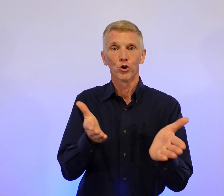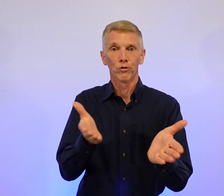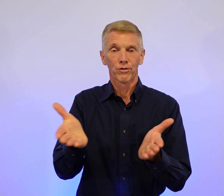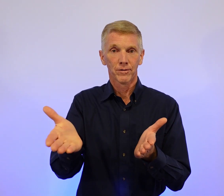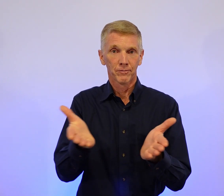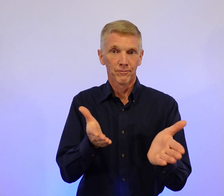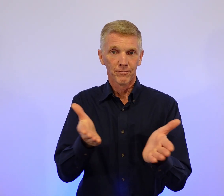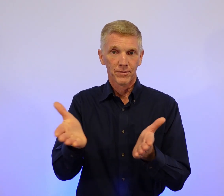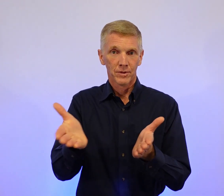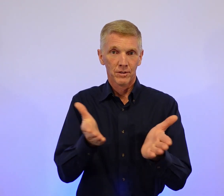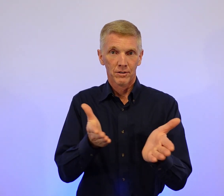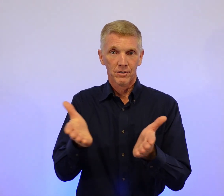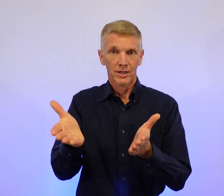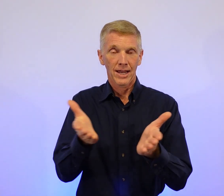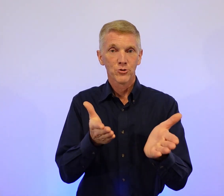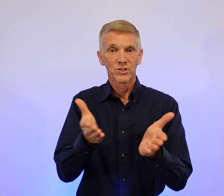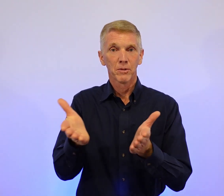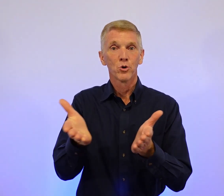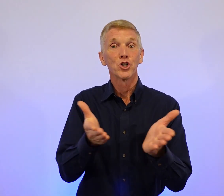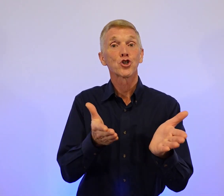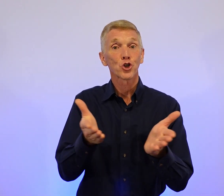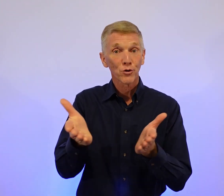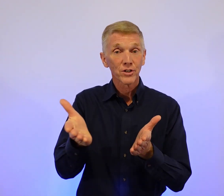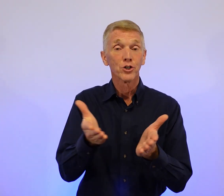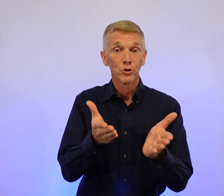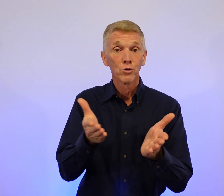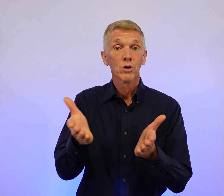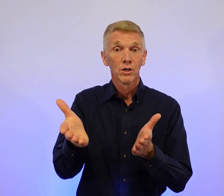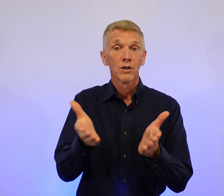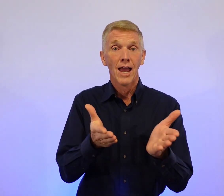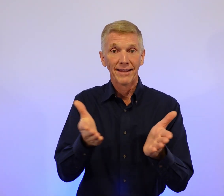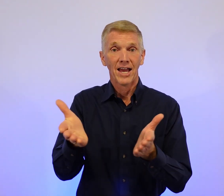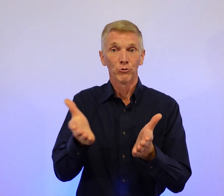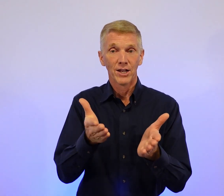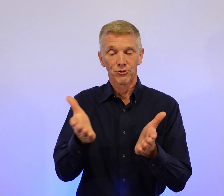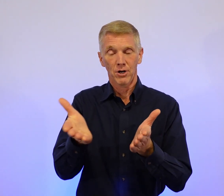serve. Okay, so somebody who is serving you at that restaurant.